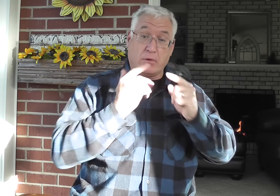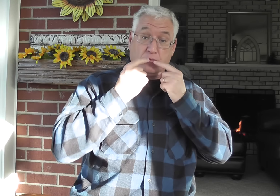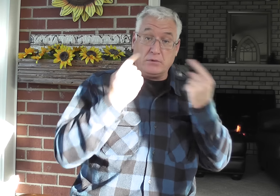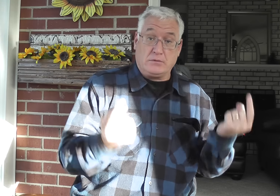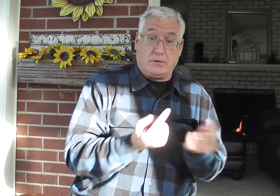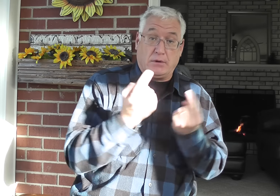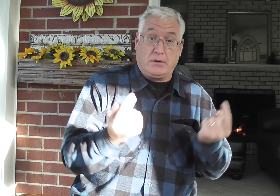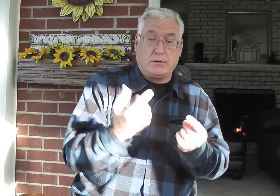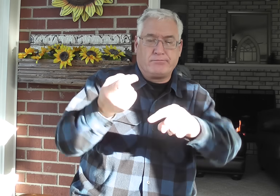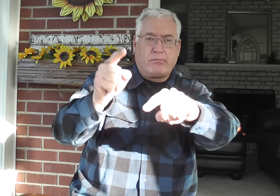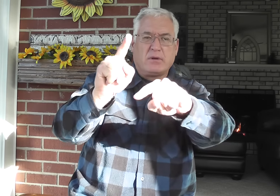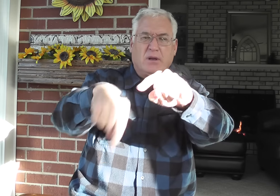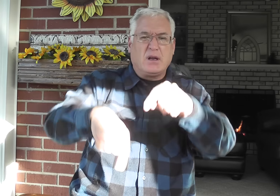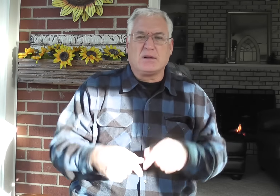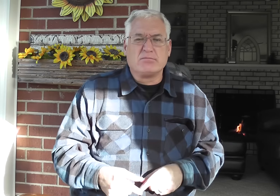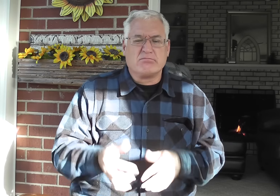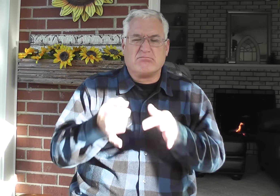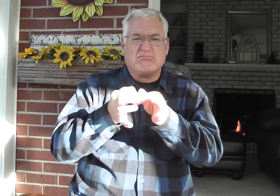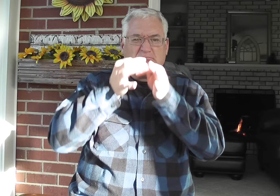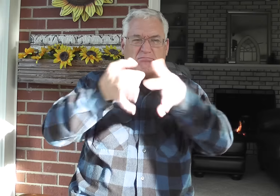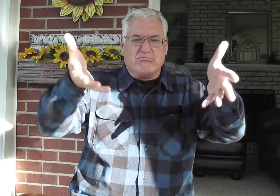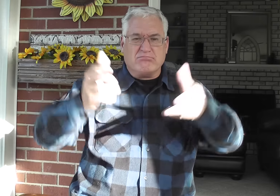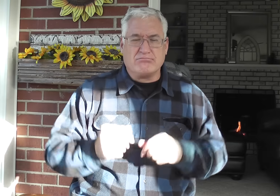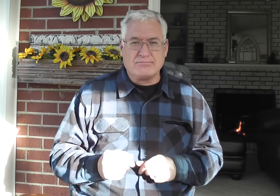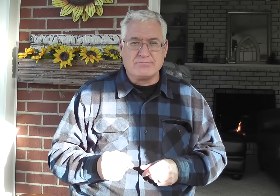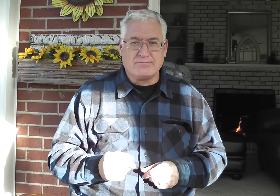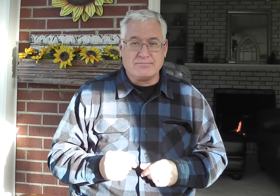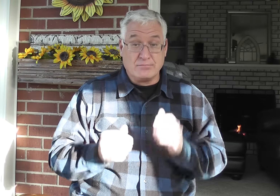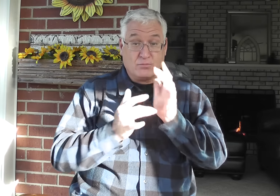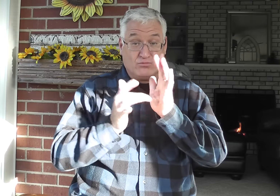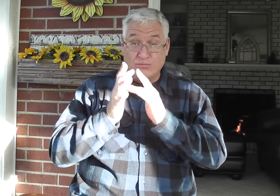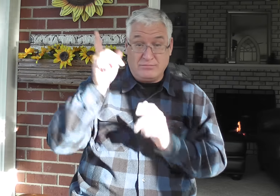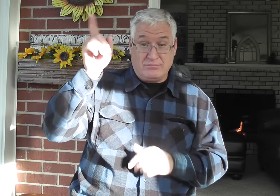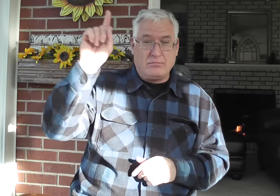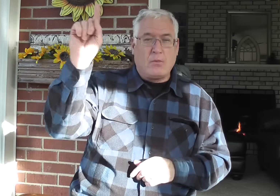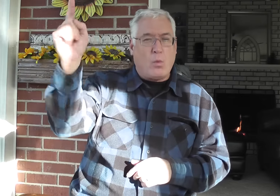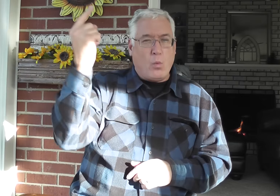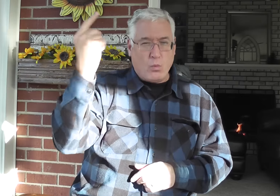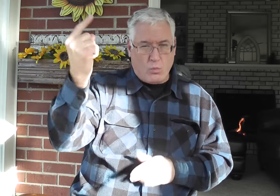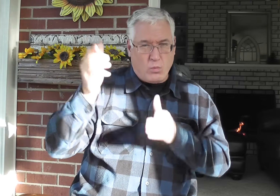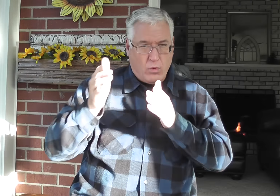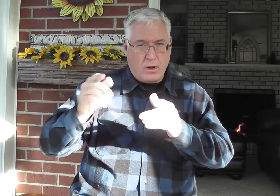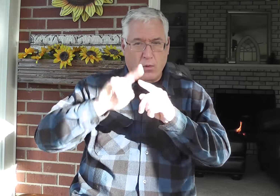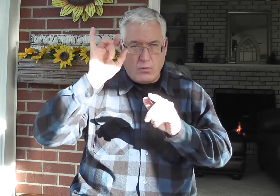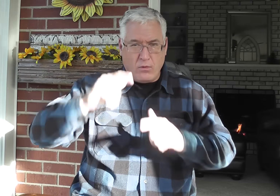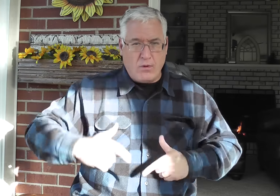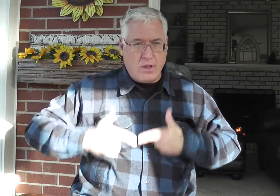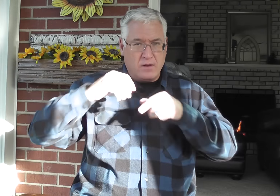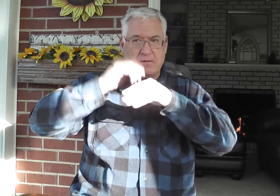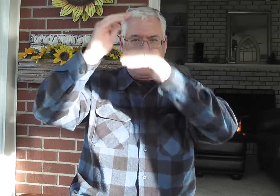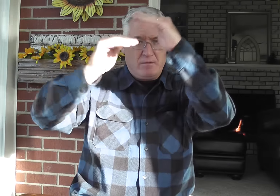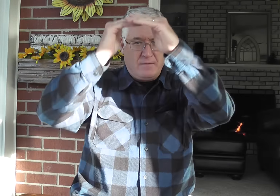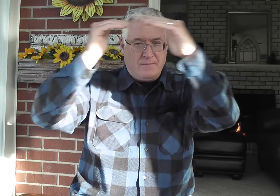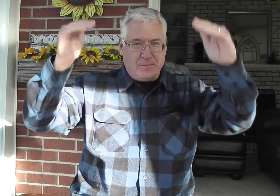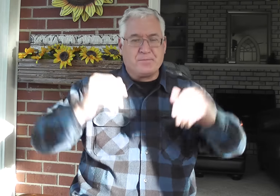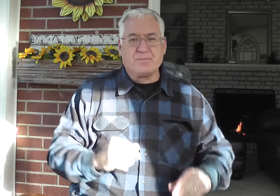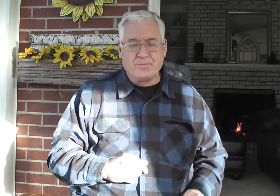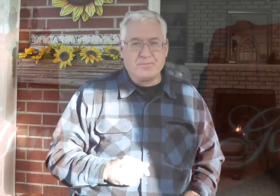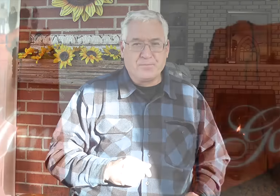in other things for salvation from sins, they will have nothing. Jesus Christ is the only one who can